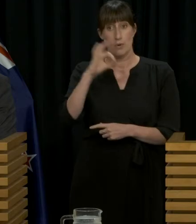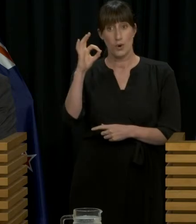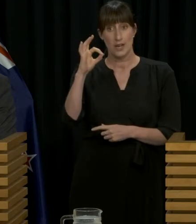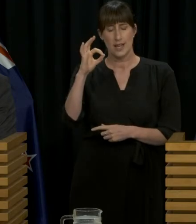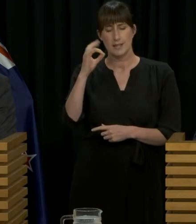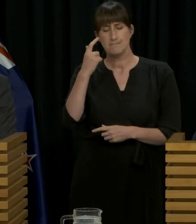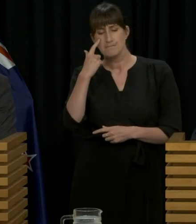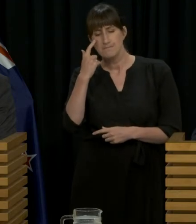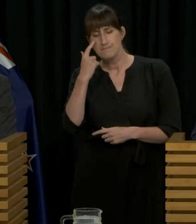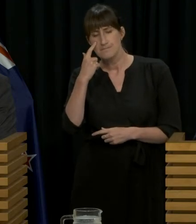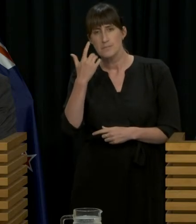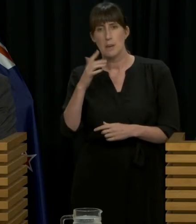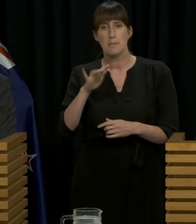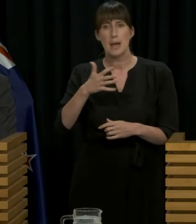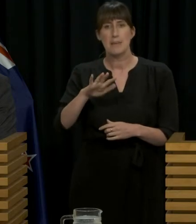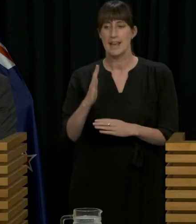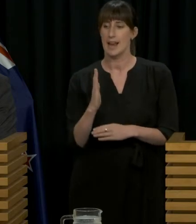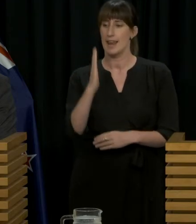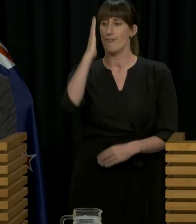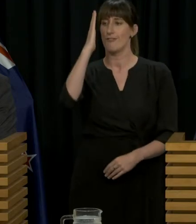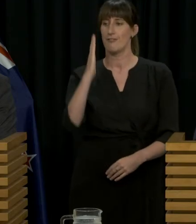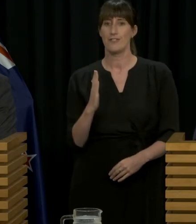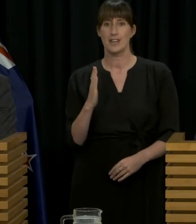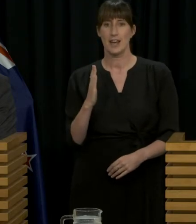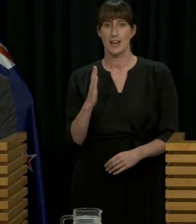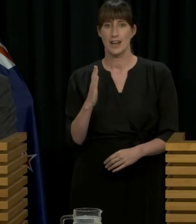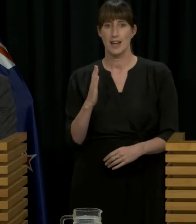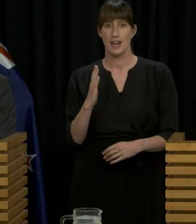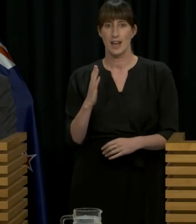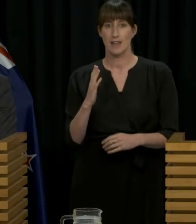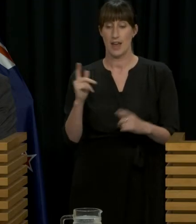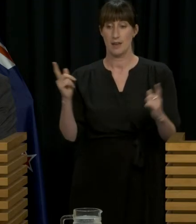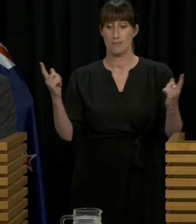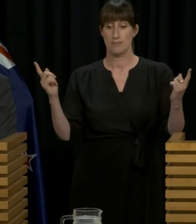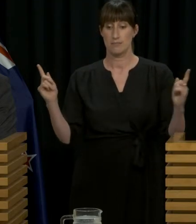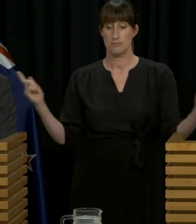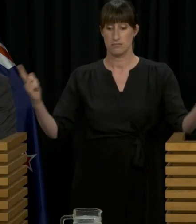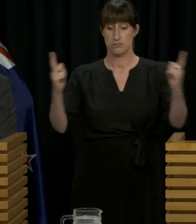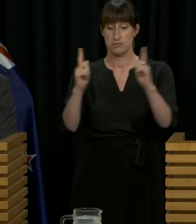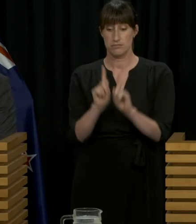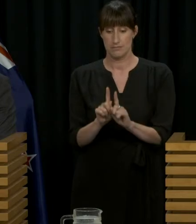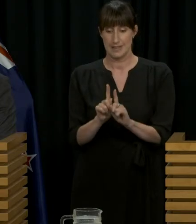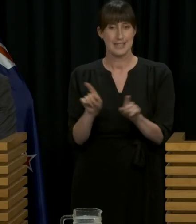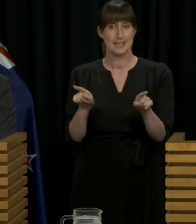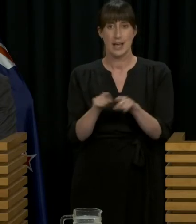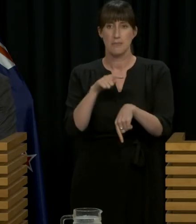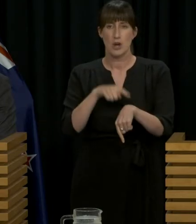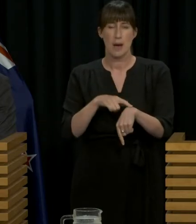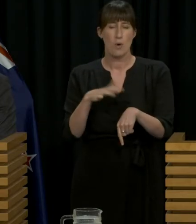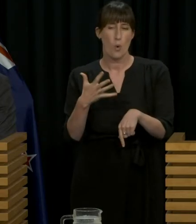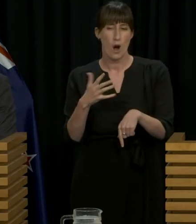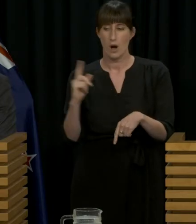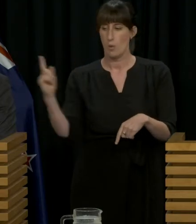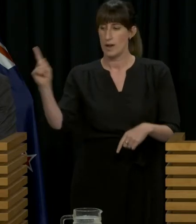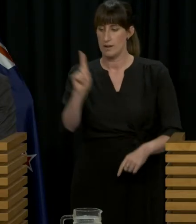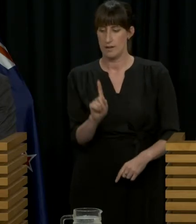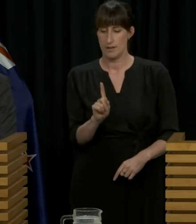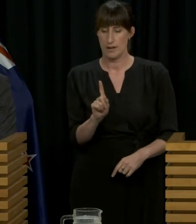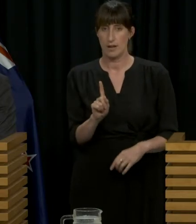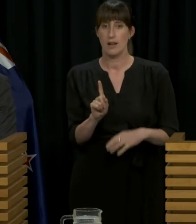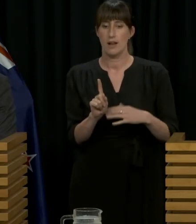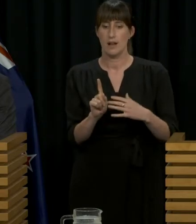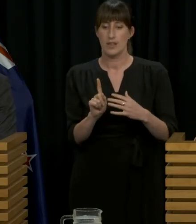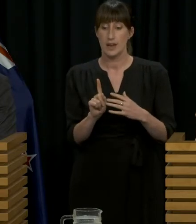is whether they used a lift at the same time or closely after each other. What seems clear is that